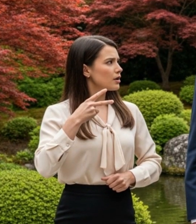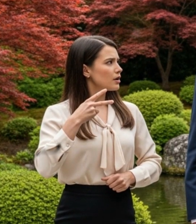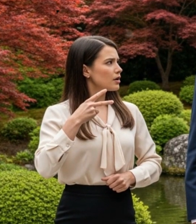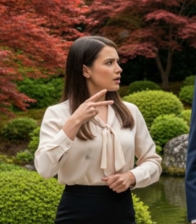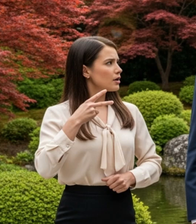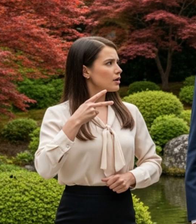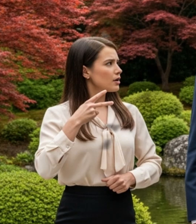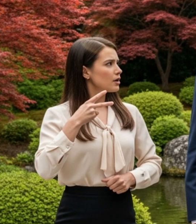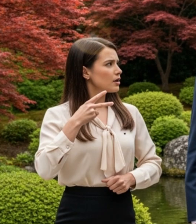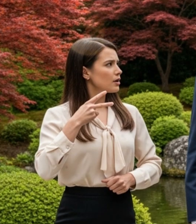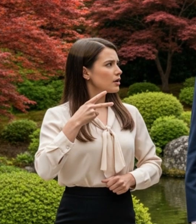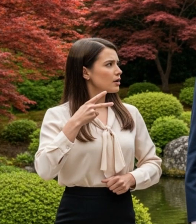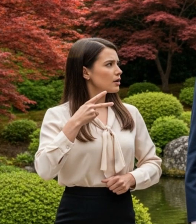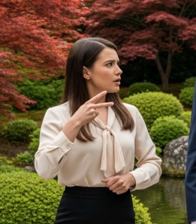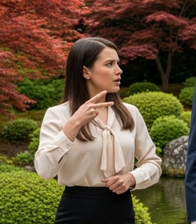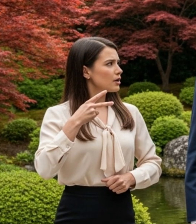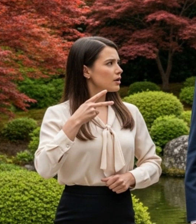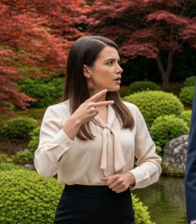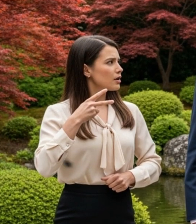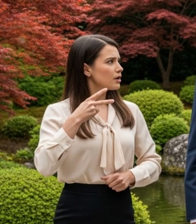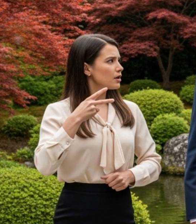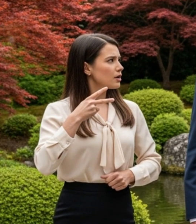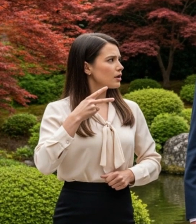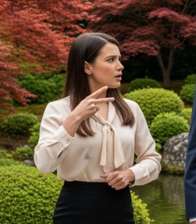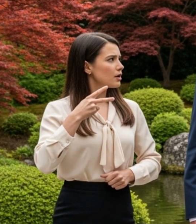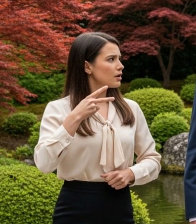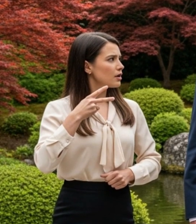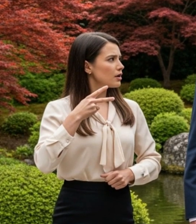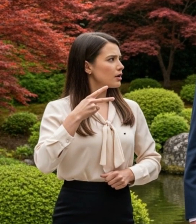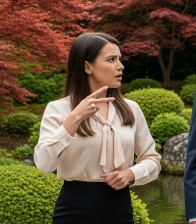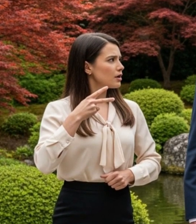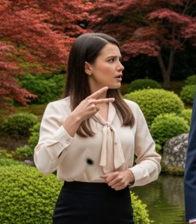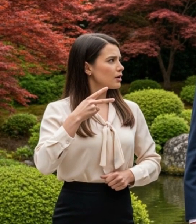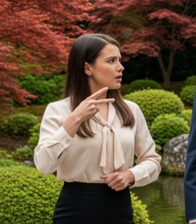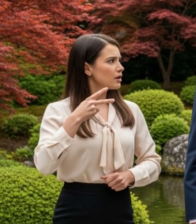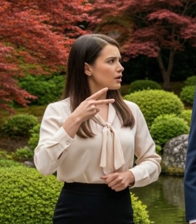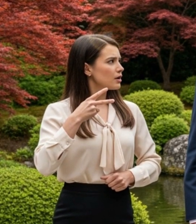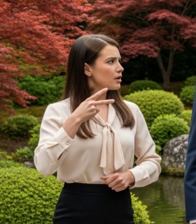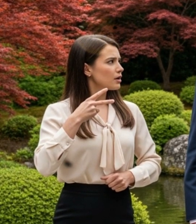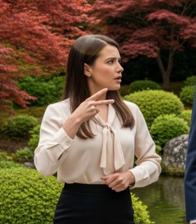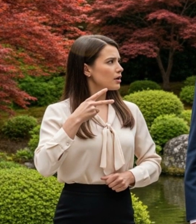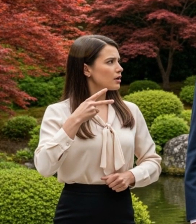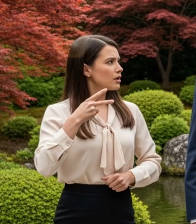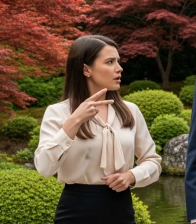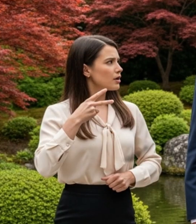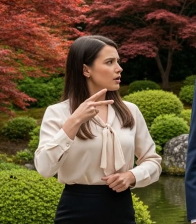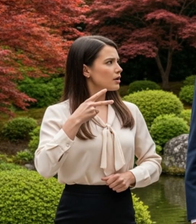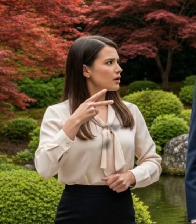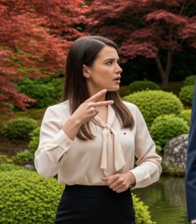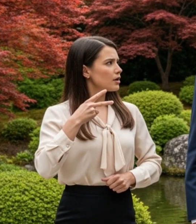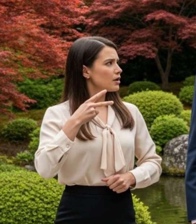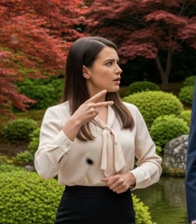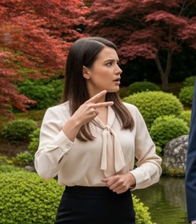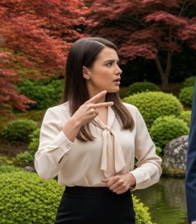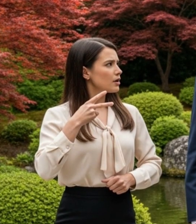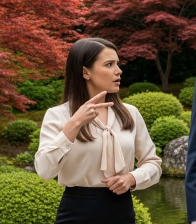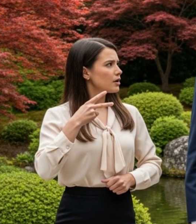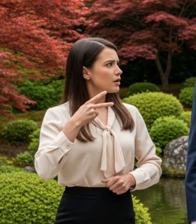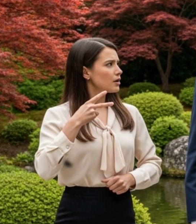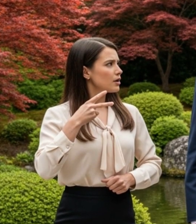structure. The housekeeper met her. "Mr. Thorne is waiting in his study." "This way, please."